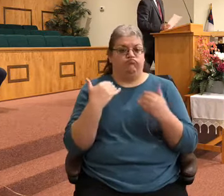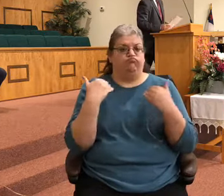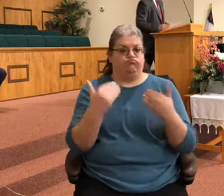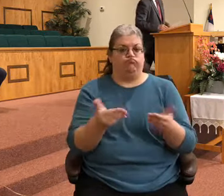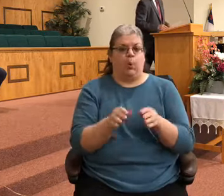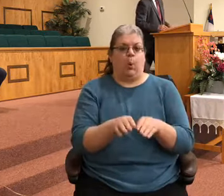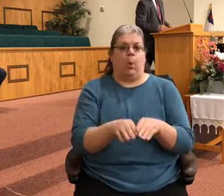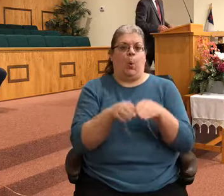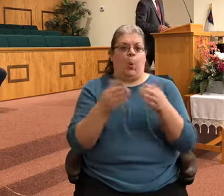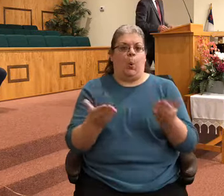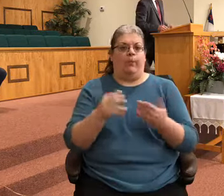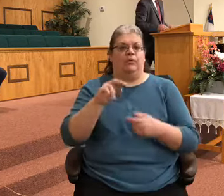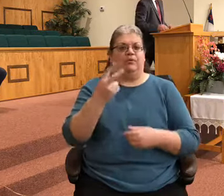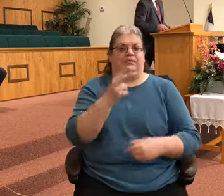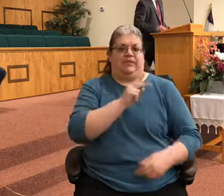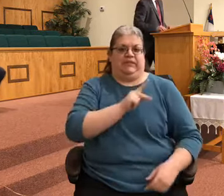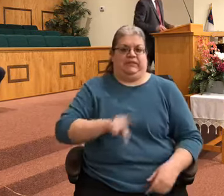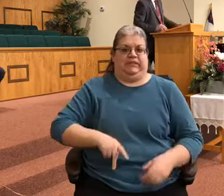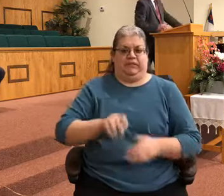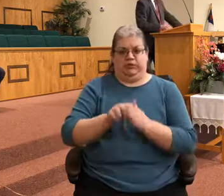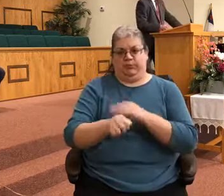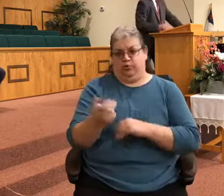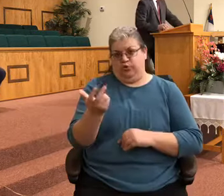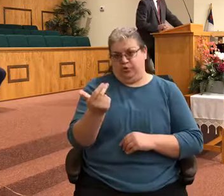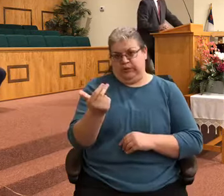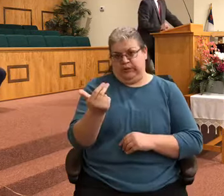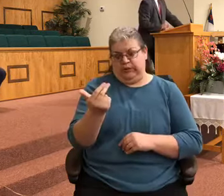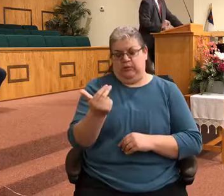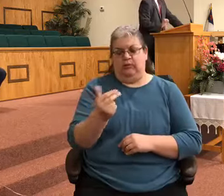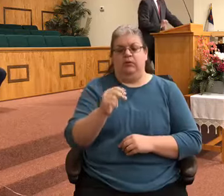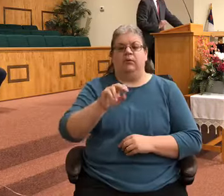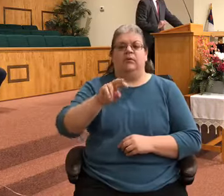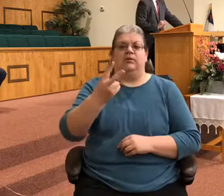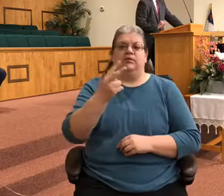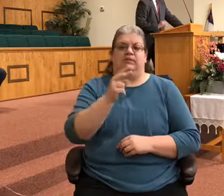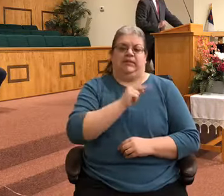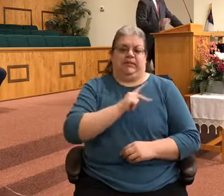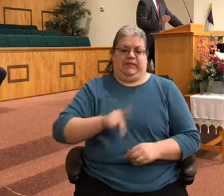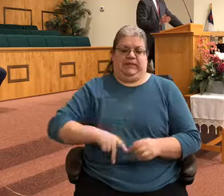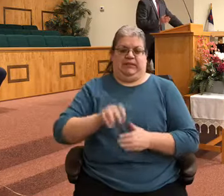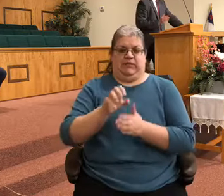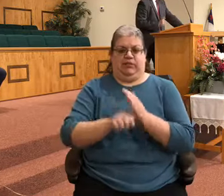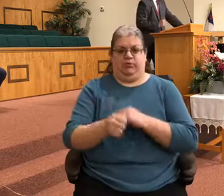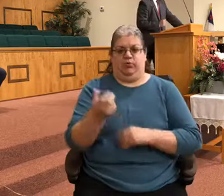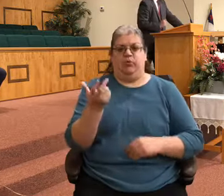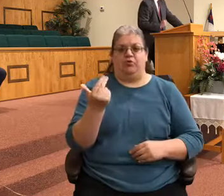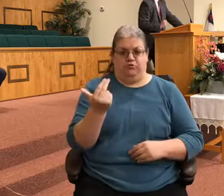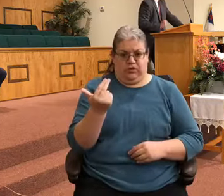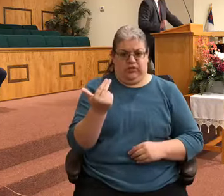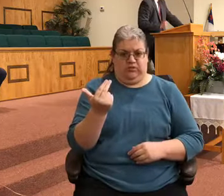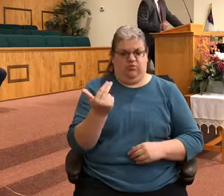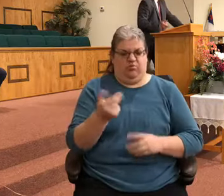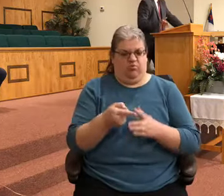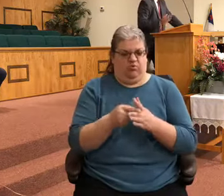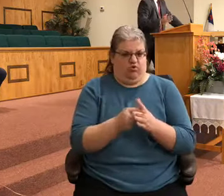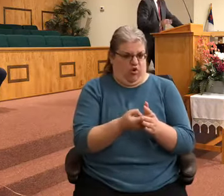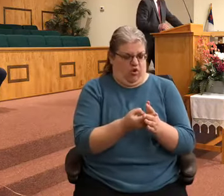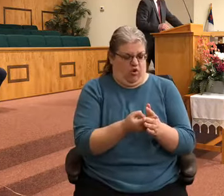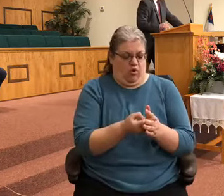Kings chapter 13, 2 Kings chapter 13, that's where we will begin. That might save you a